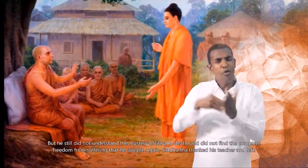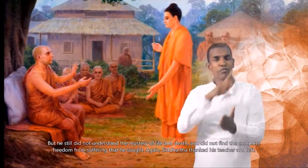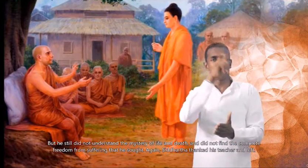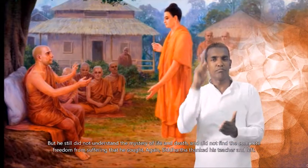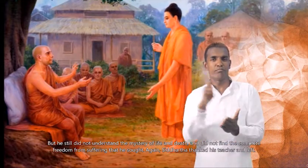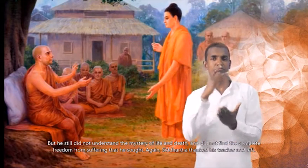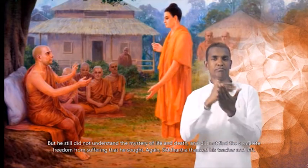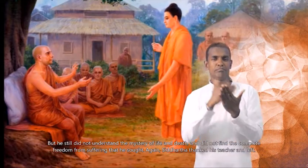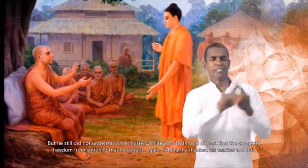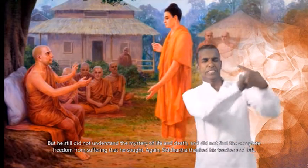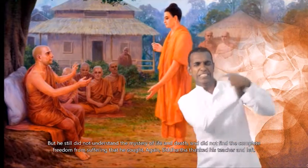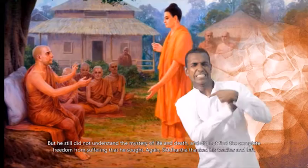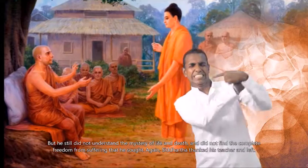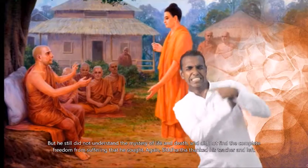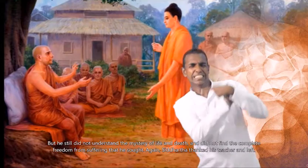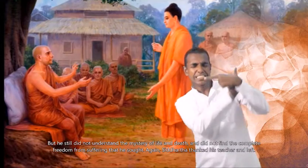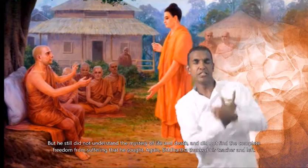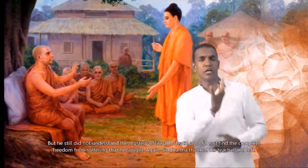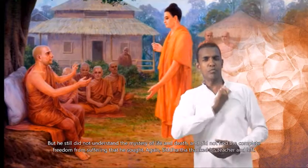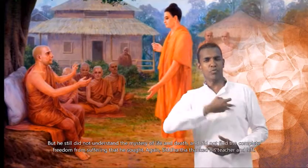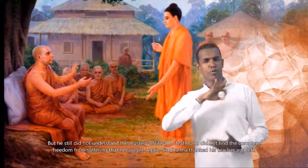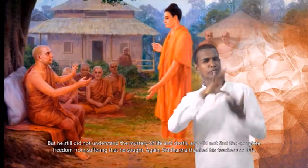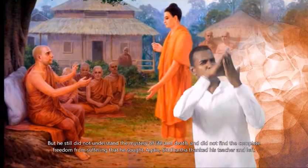that he sought. Again, Siddhartha thanked